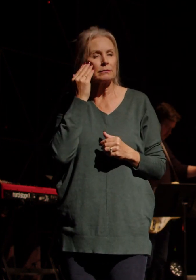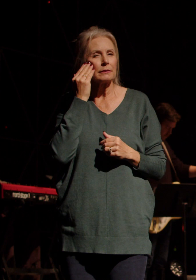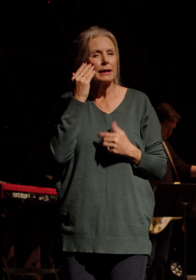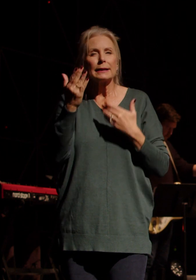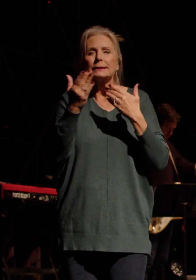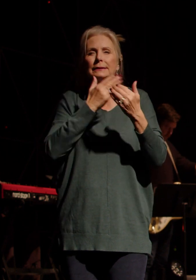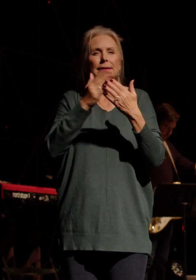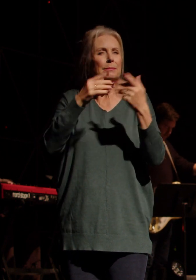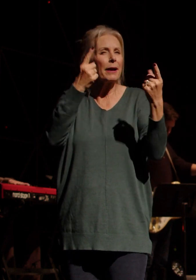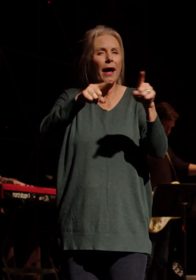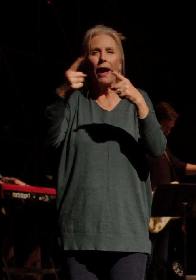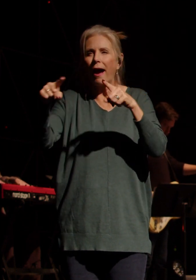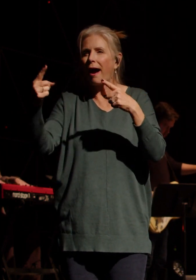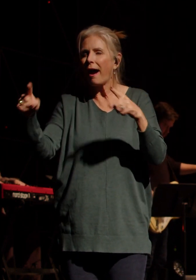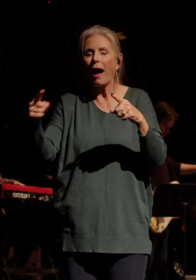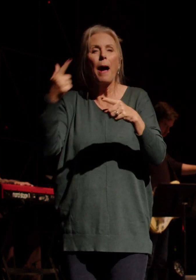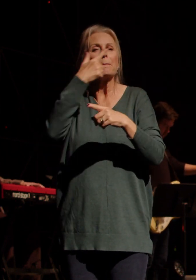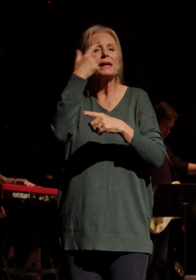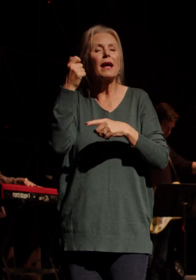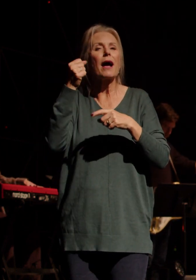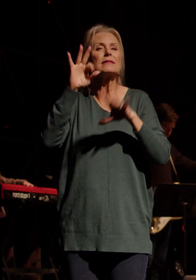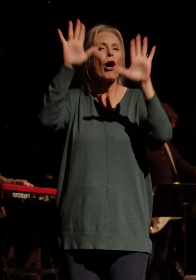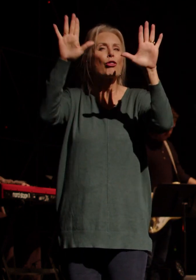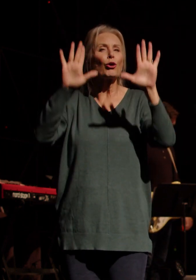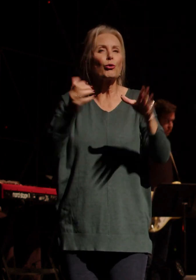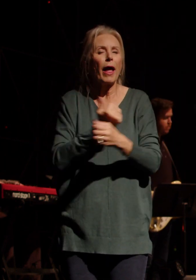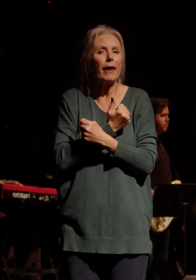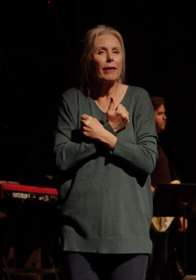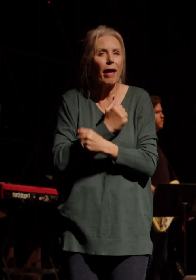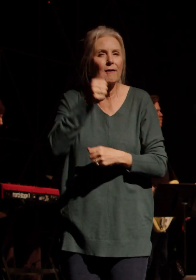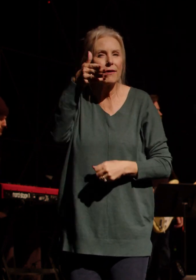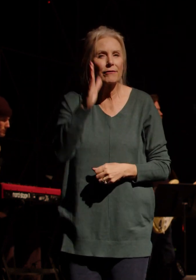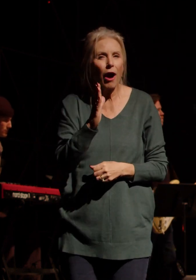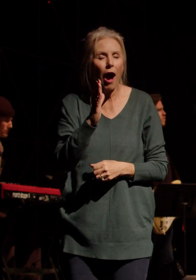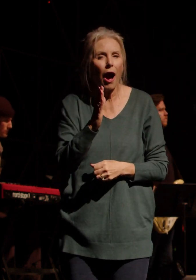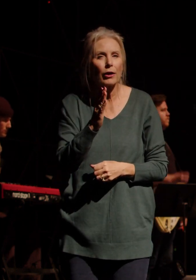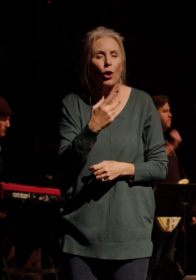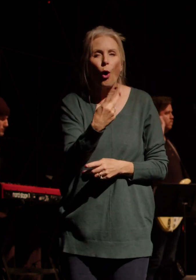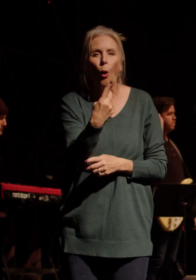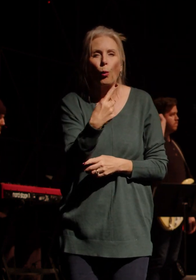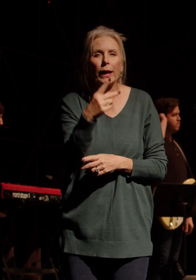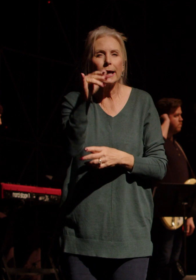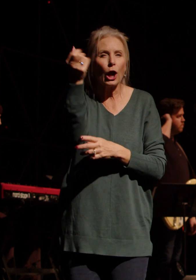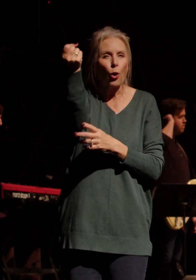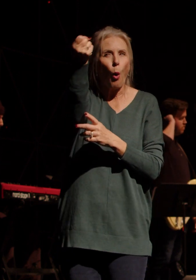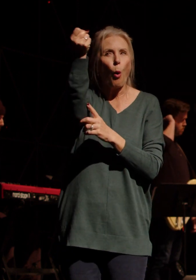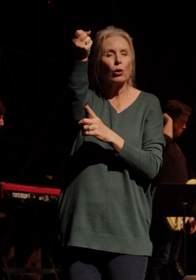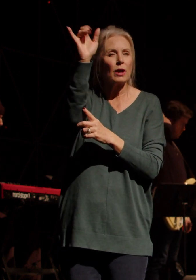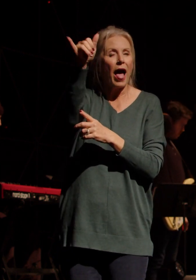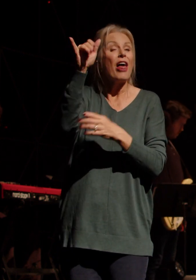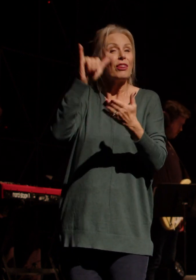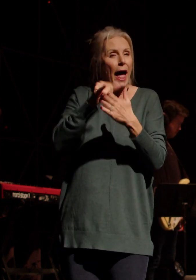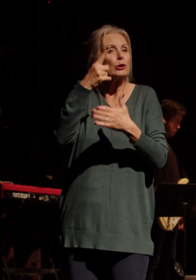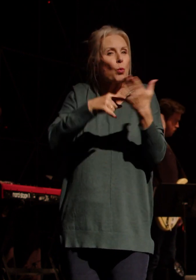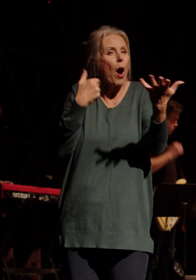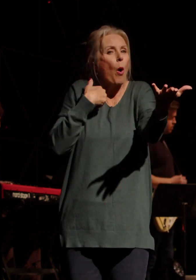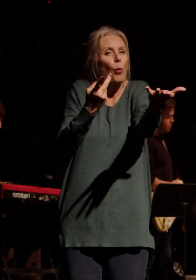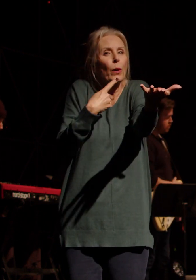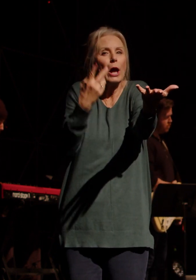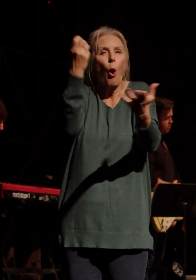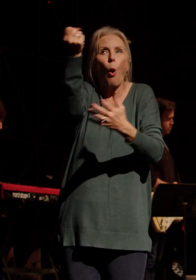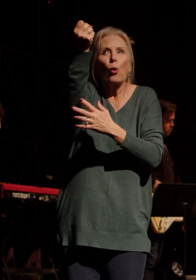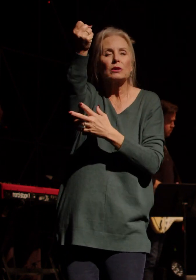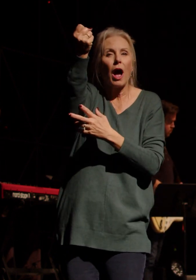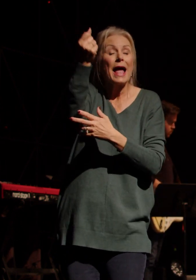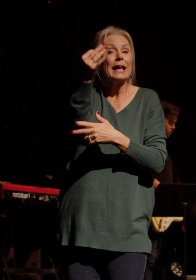these things, that because of the great love of God, that we can hold on to that, church. That is the thing that we hold on to. If